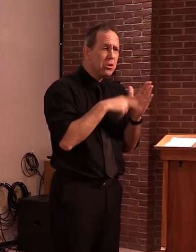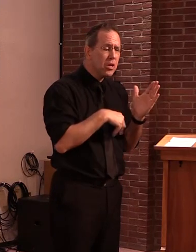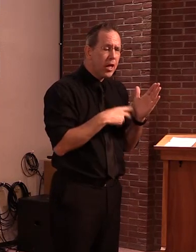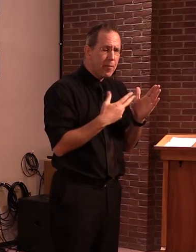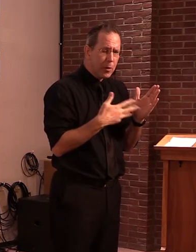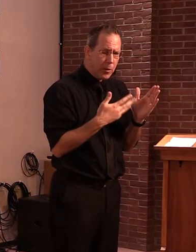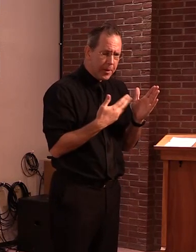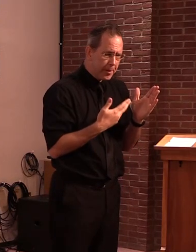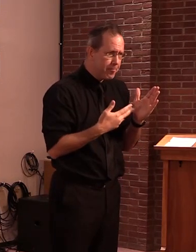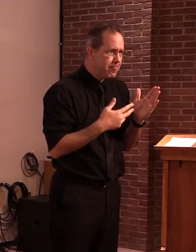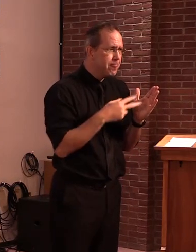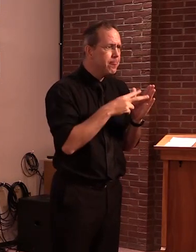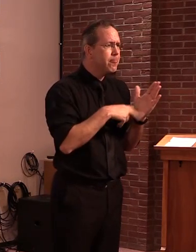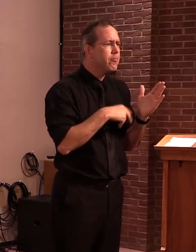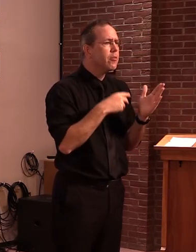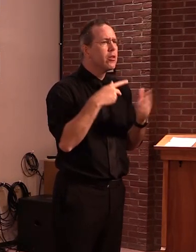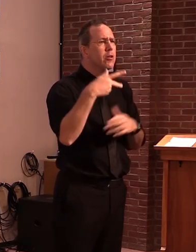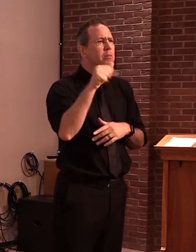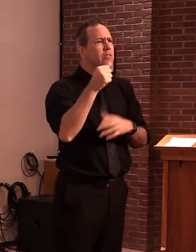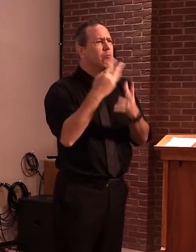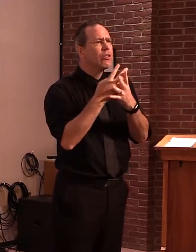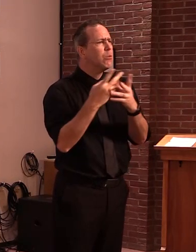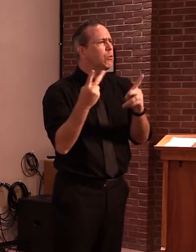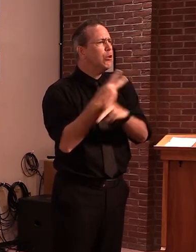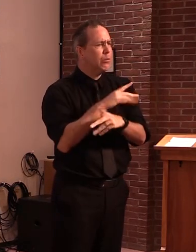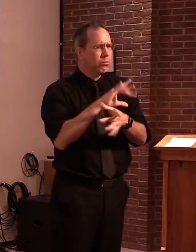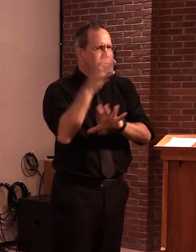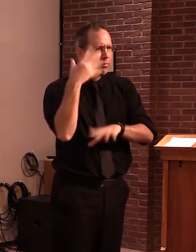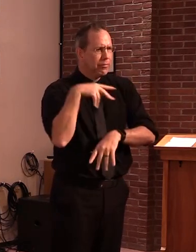our out-of-state correctional facilities.